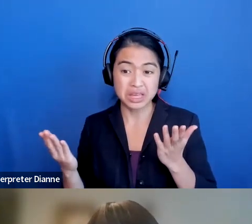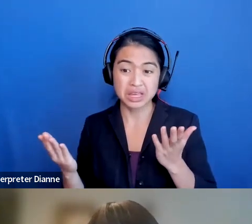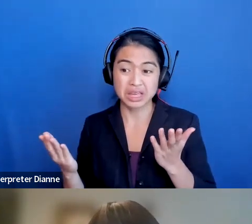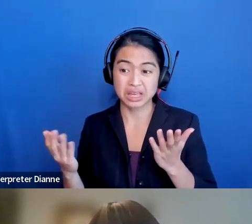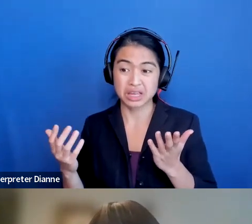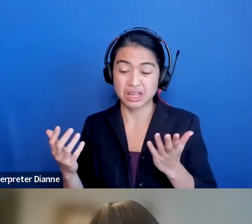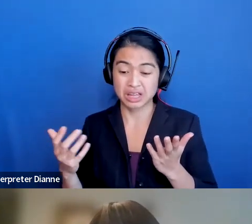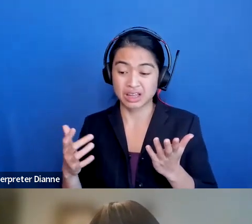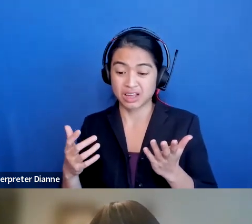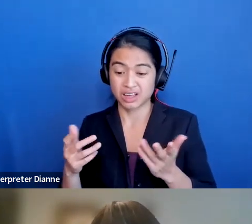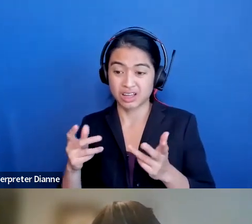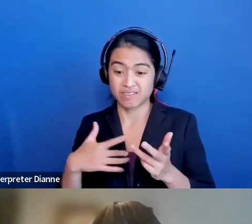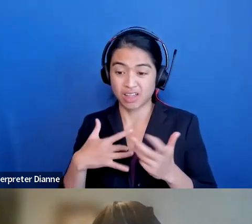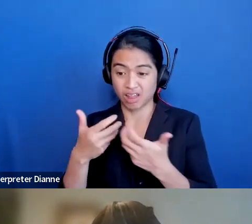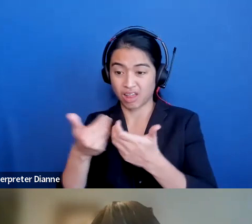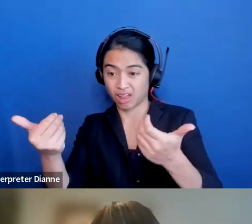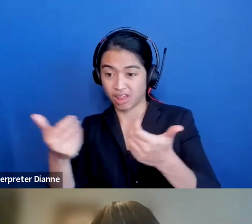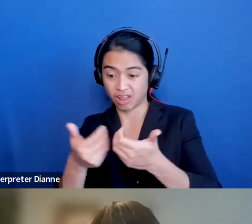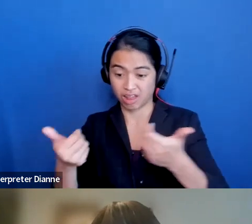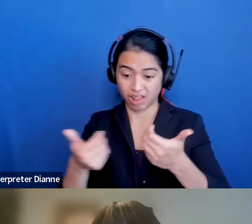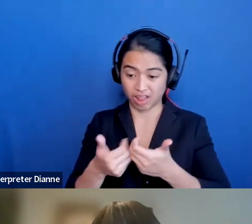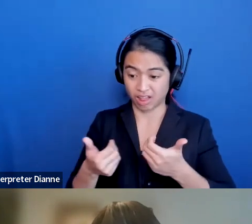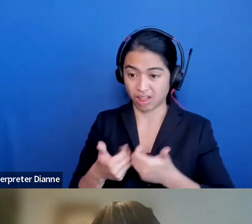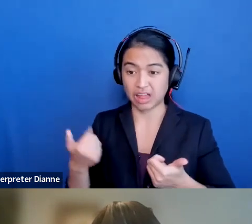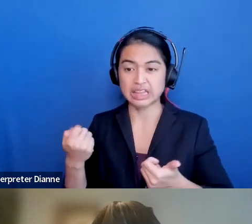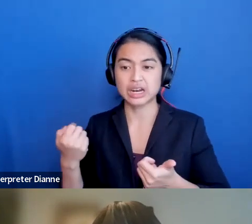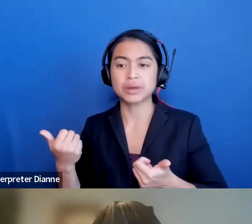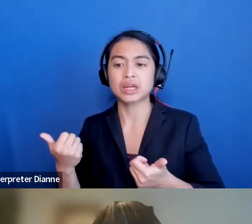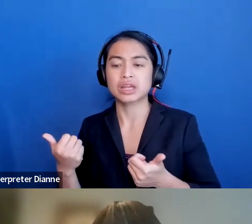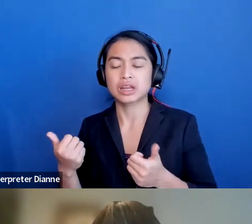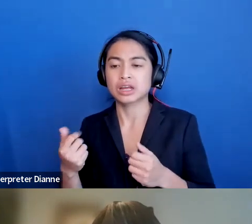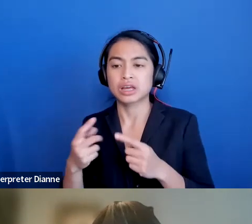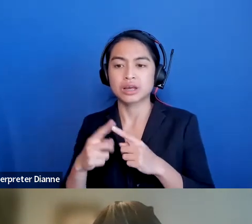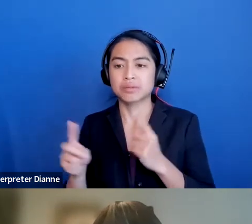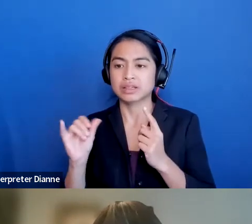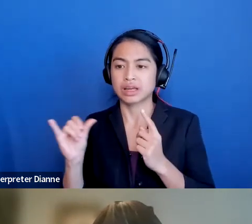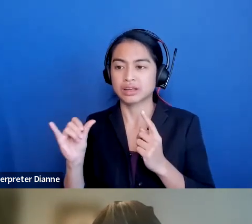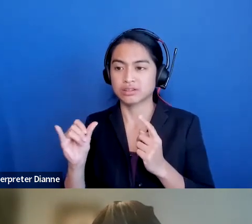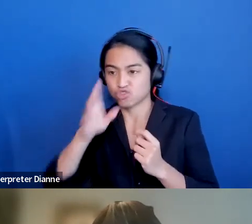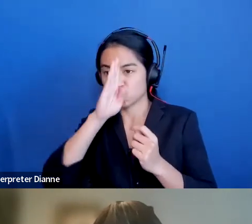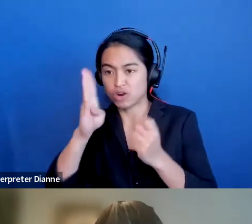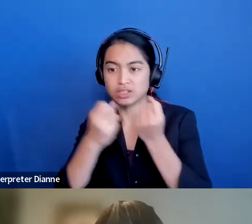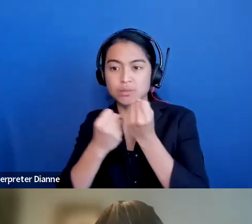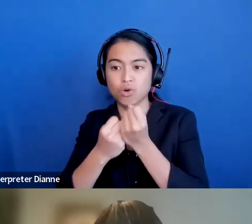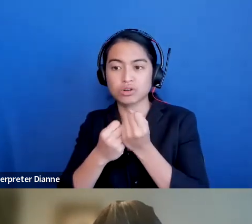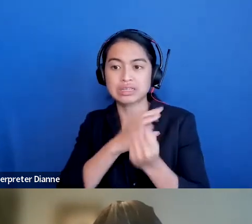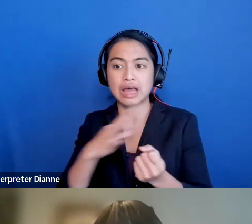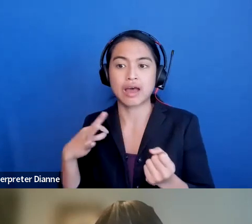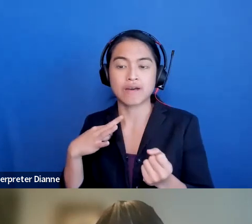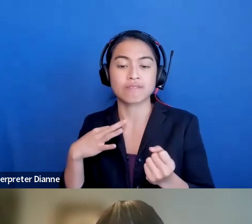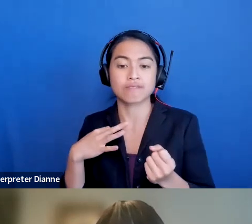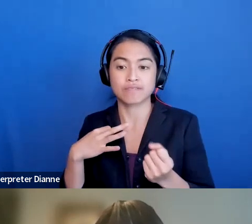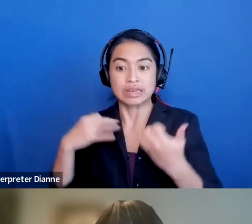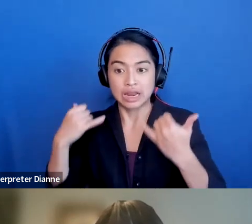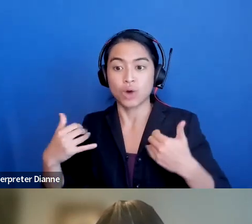out a little better when it was that way. But yet, just like the direct support staff, there's a big